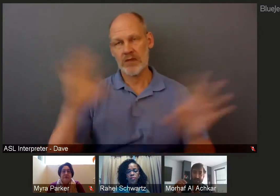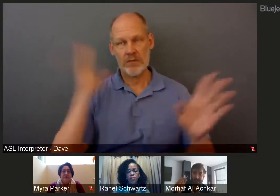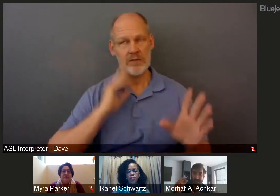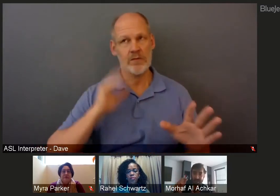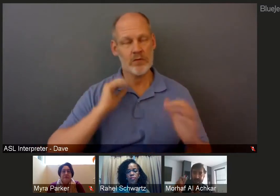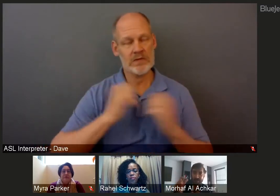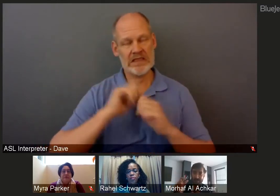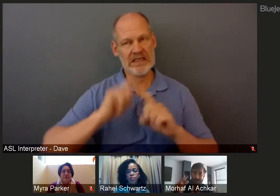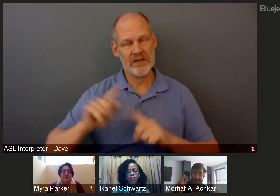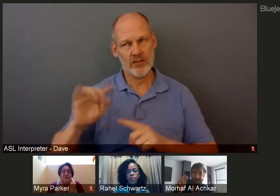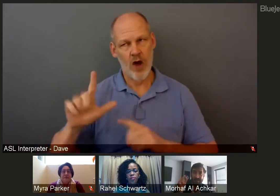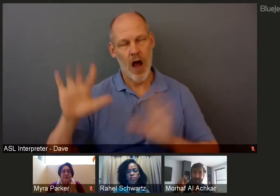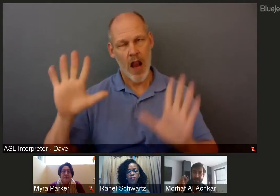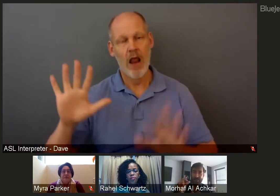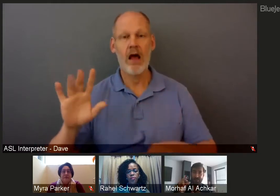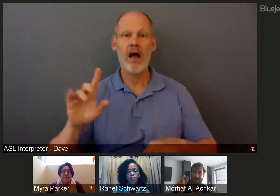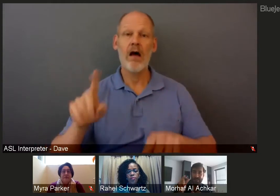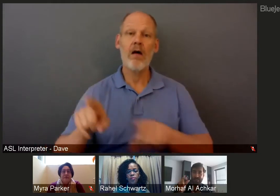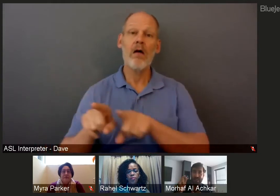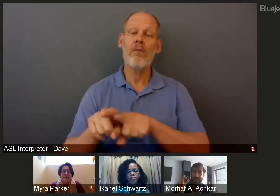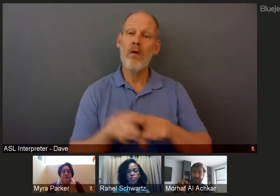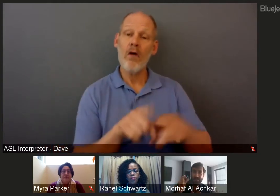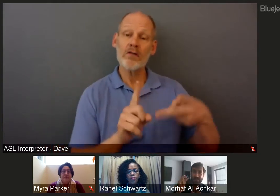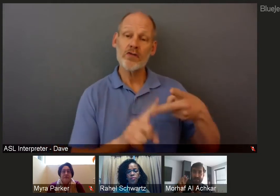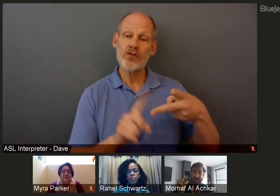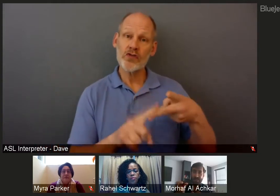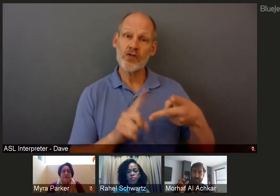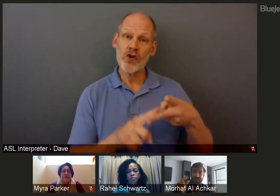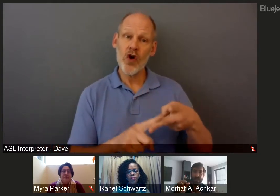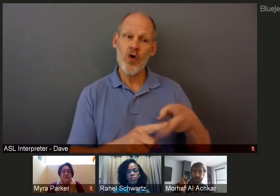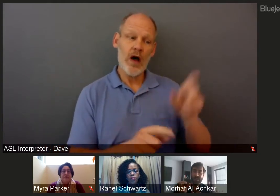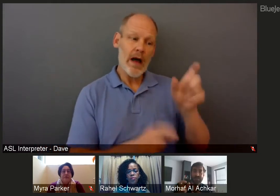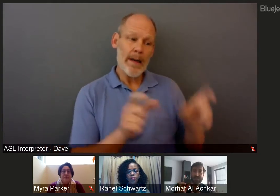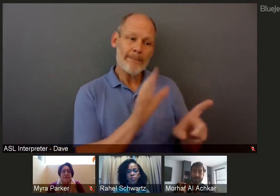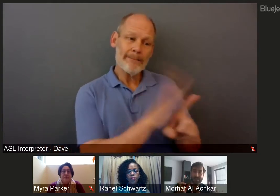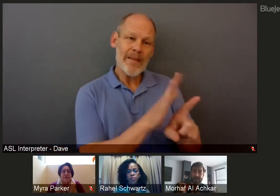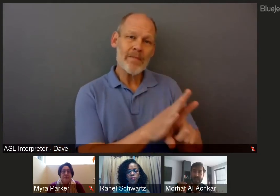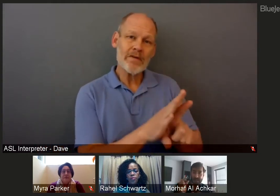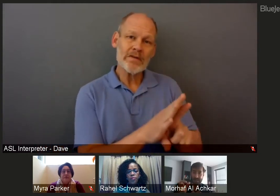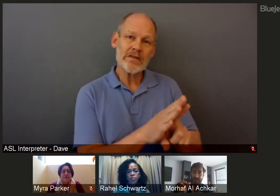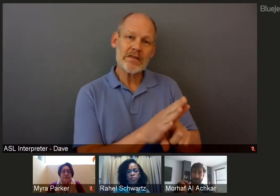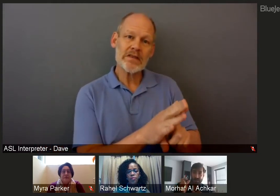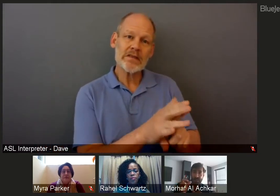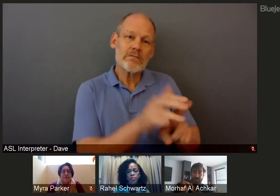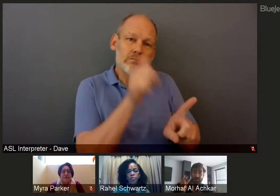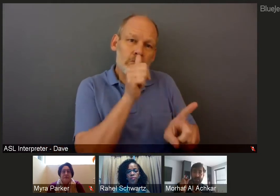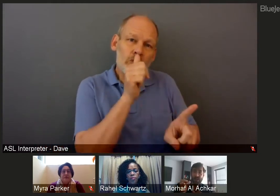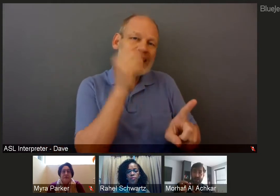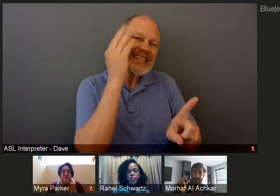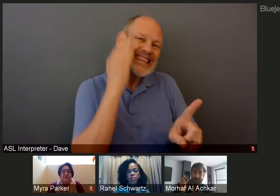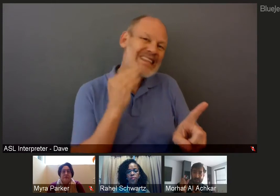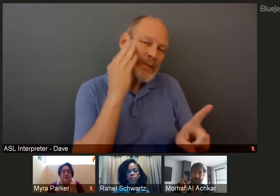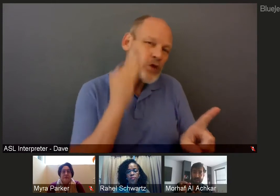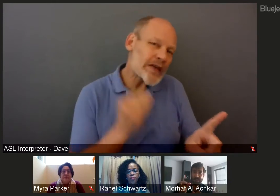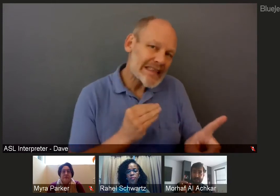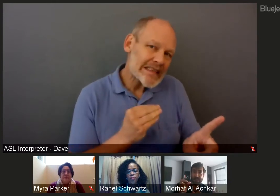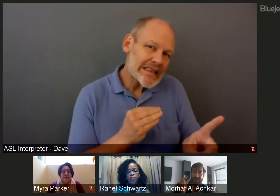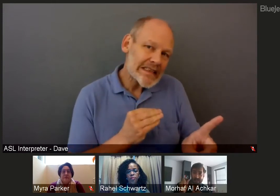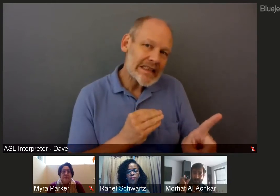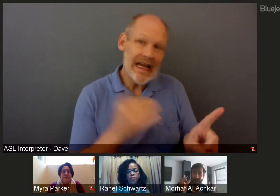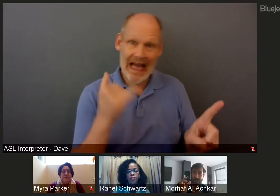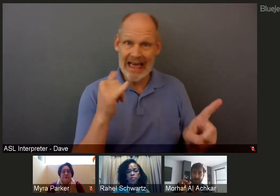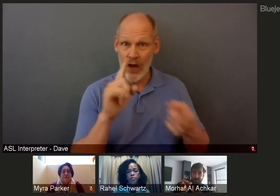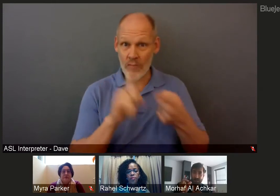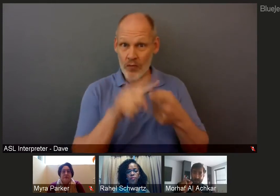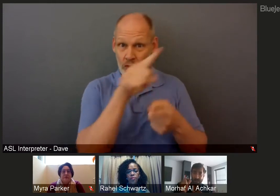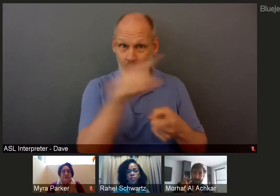also because of the encounters the individuals actually have themselves with the healthcare systems. And here I'm speaking to my colleagues, to the doctors,